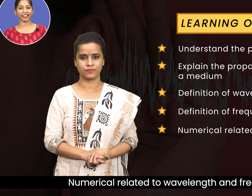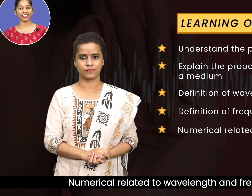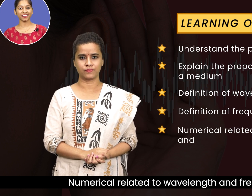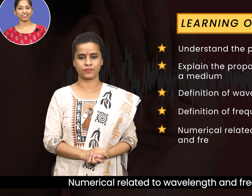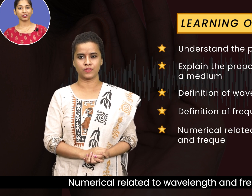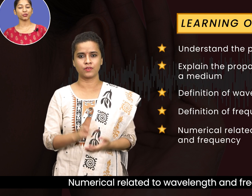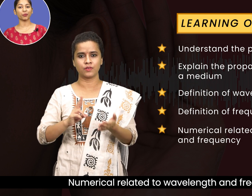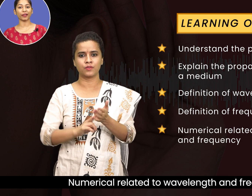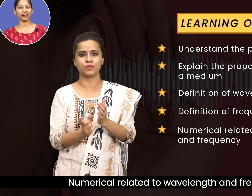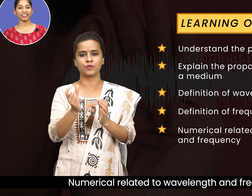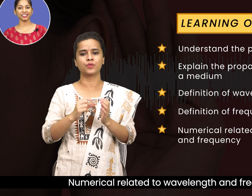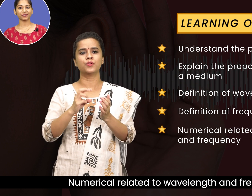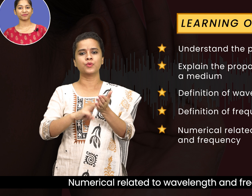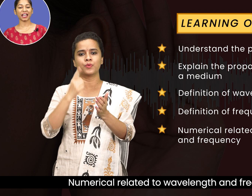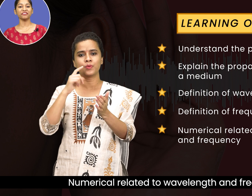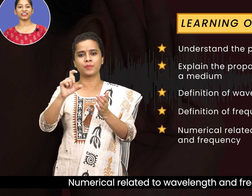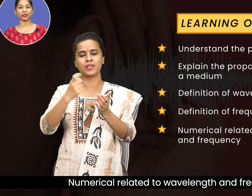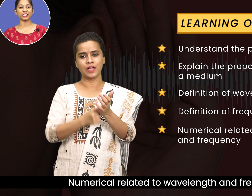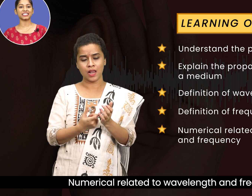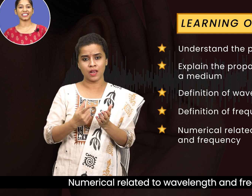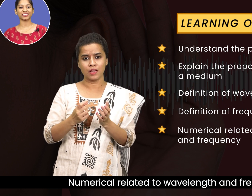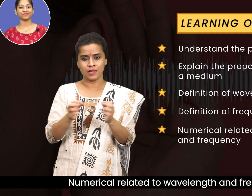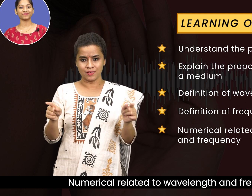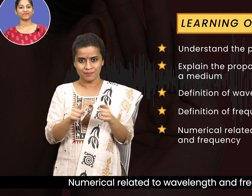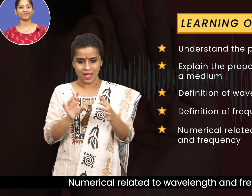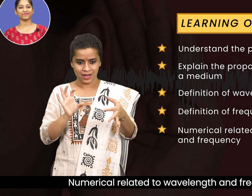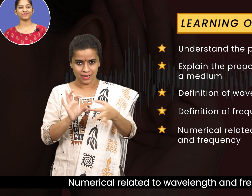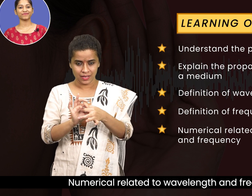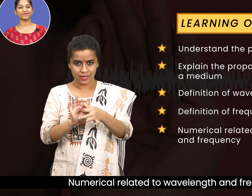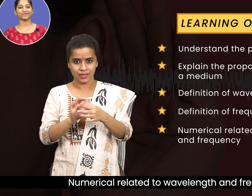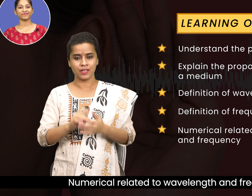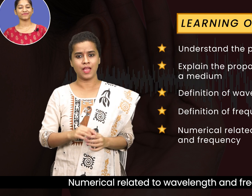numerical related to wavelength and frequency,